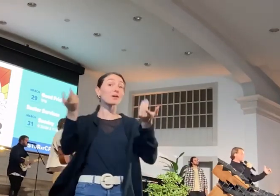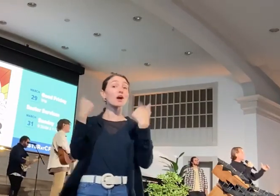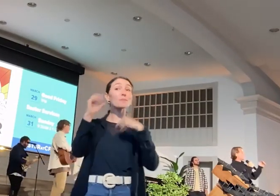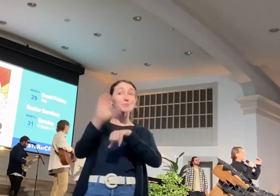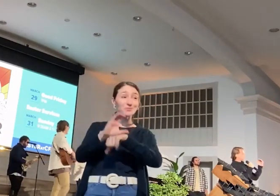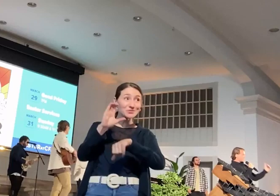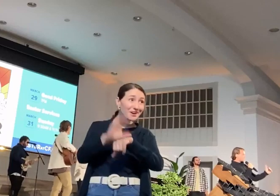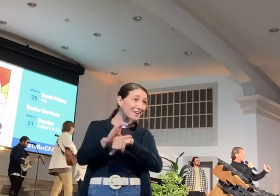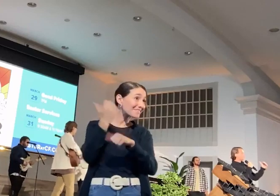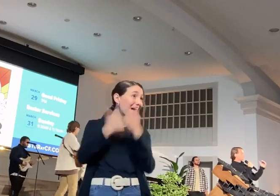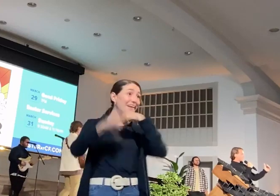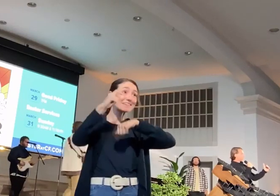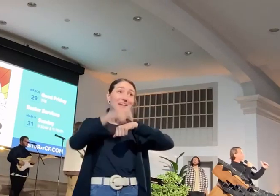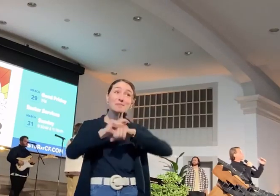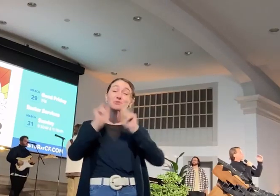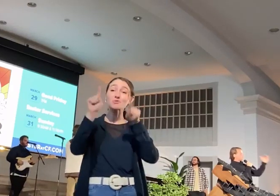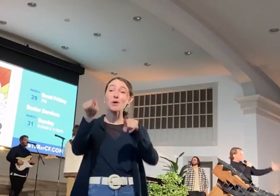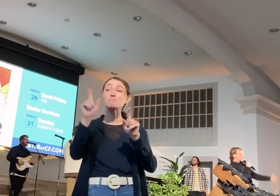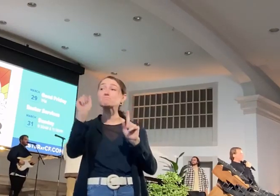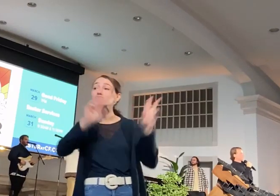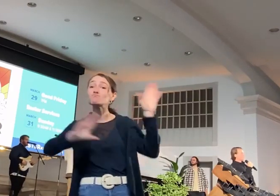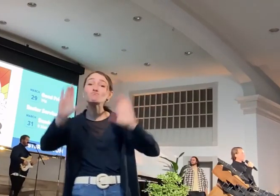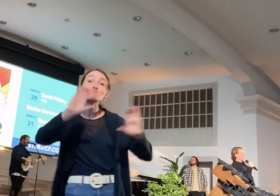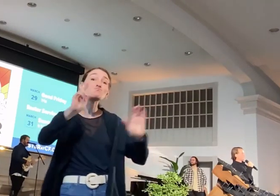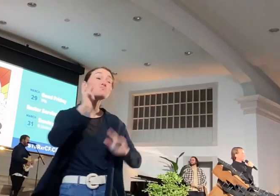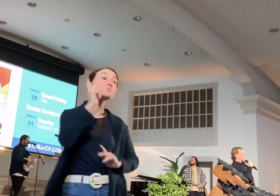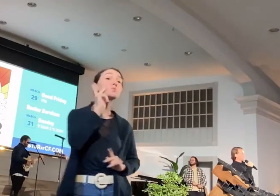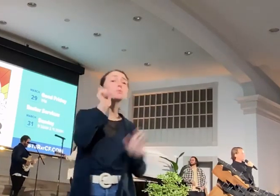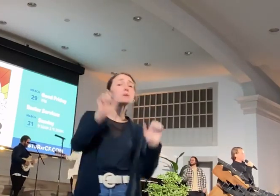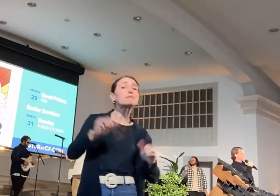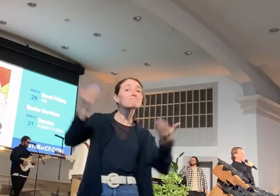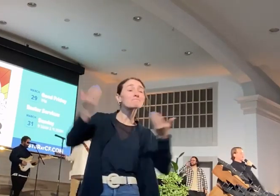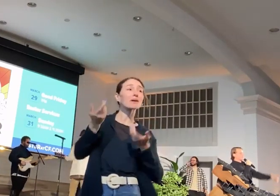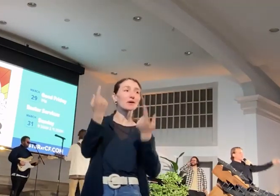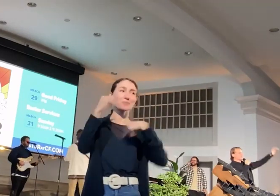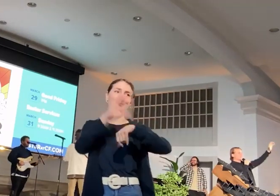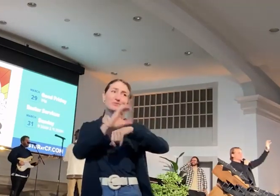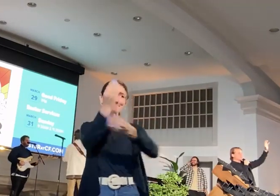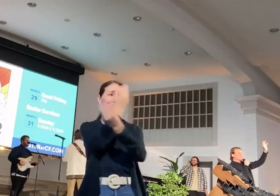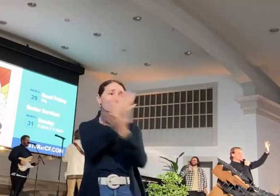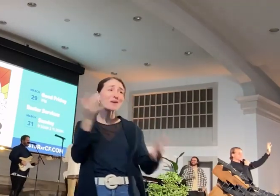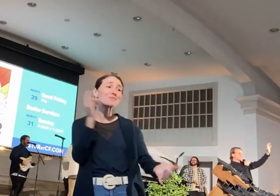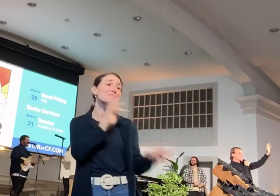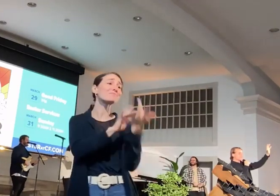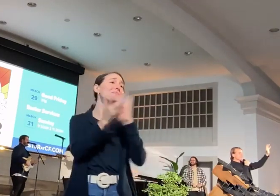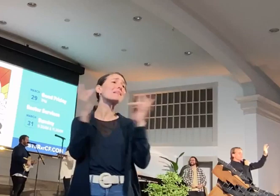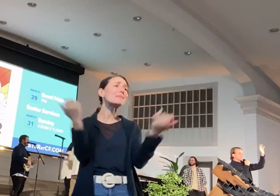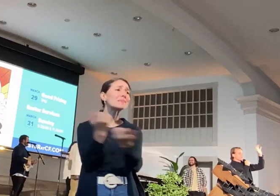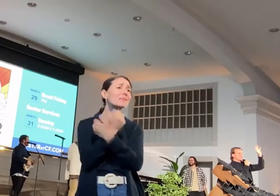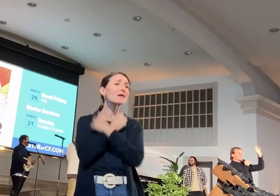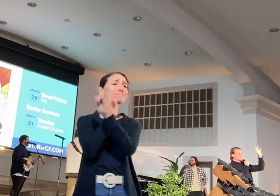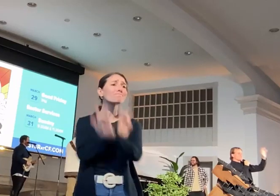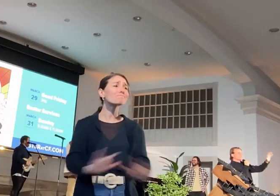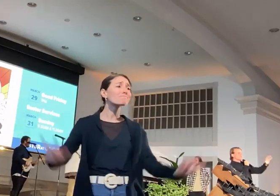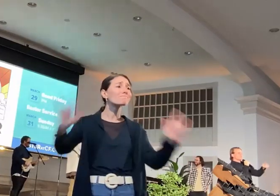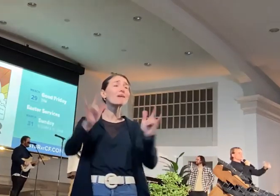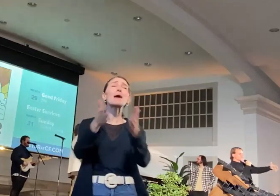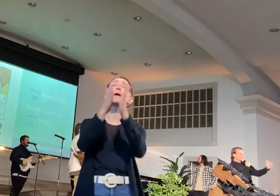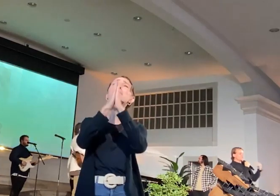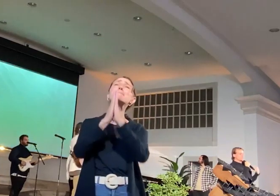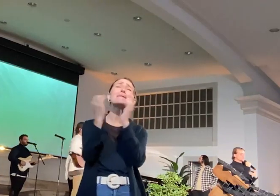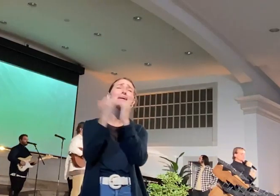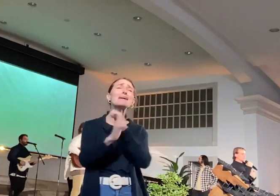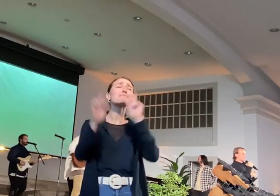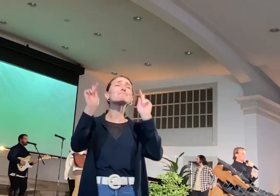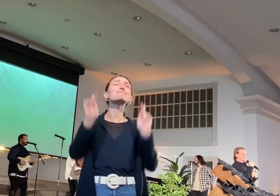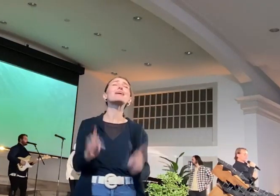in our businesses need invitations to church this week to hear the love and the message of Jesus. But God, thank you for everything you've done today. God, I pray that you seal up